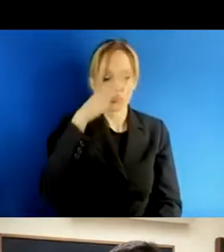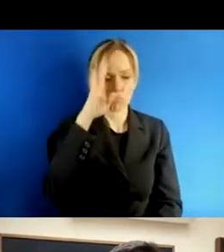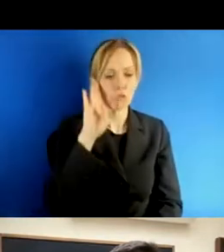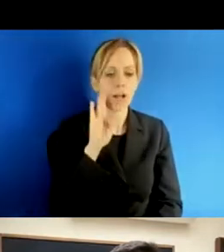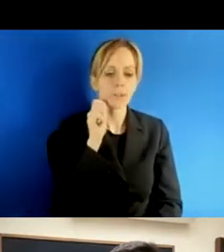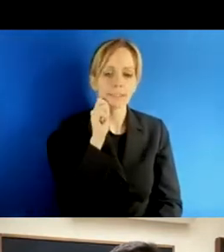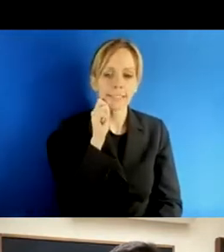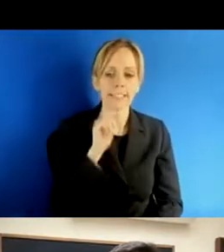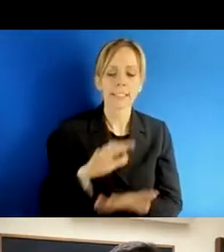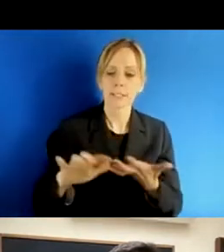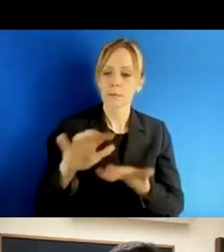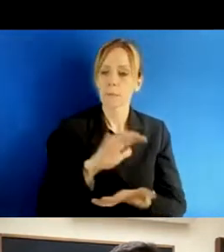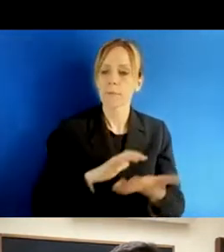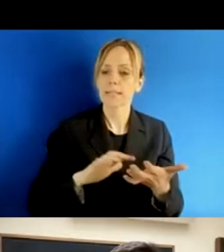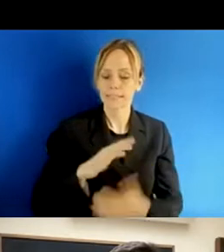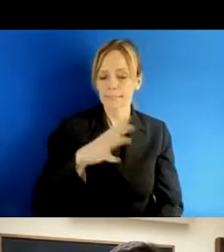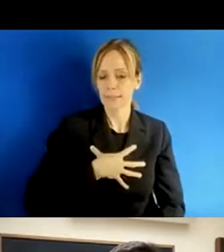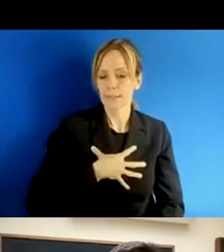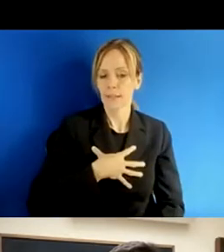Latinx male